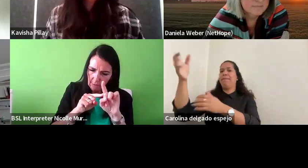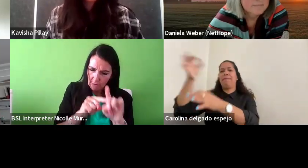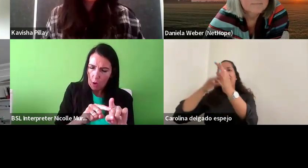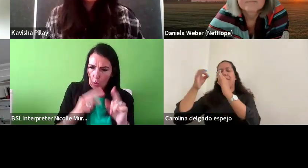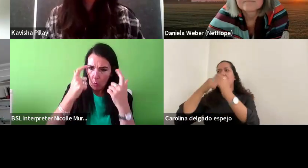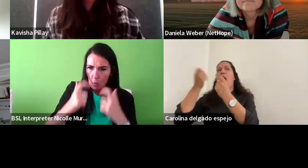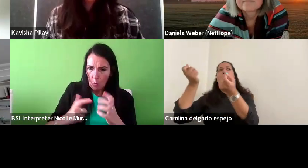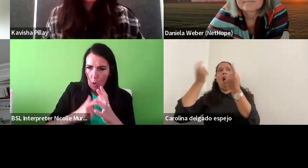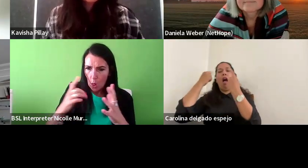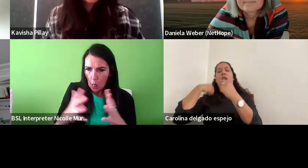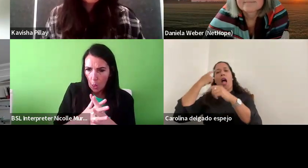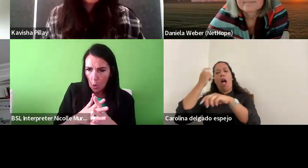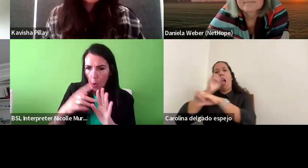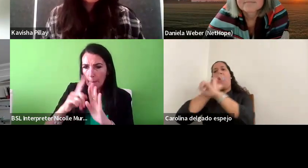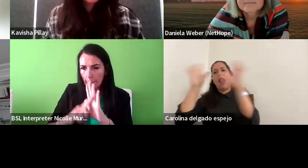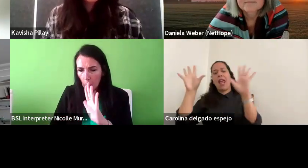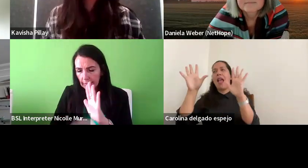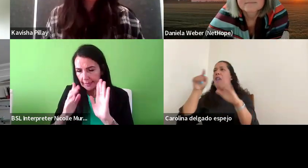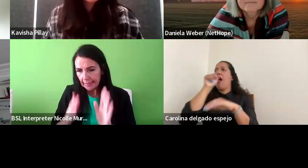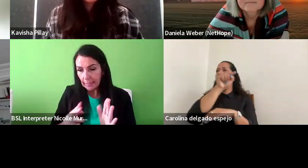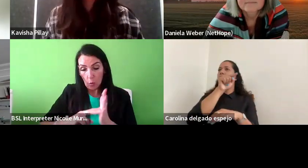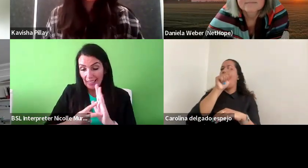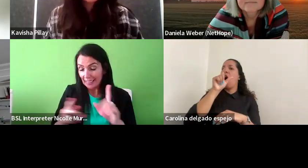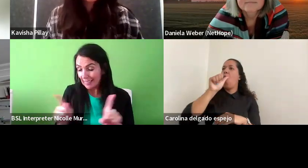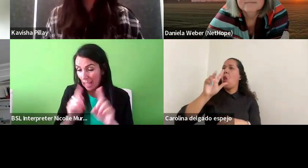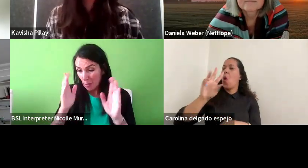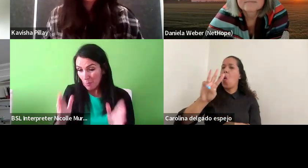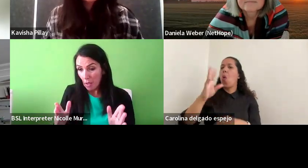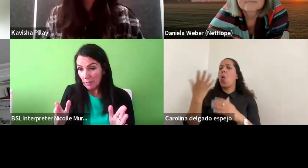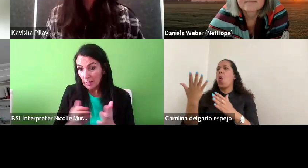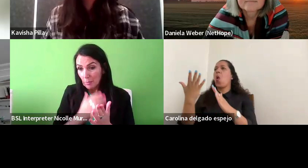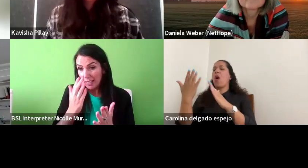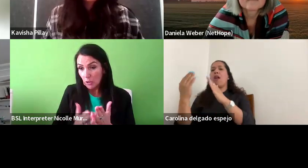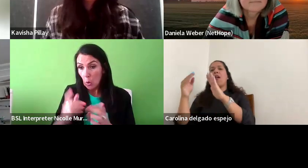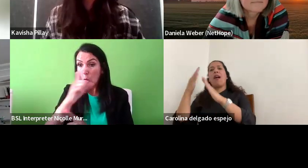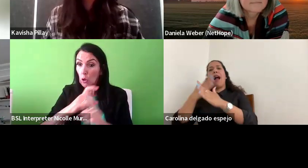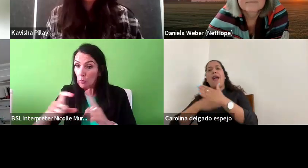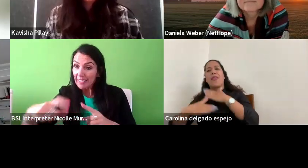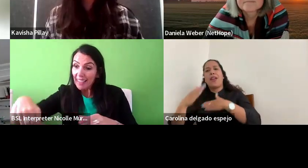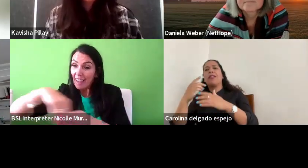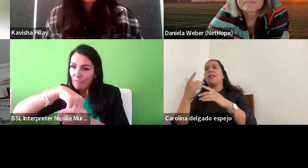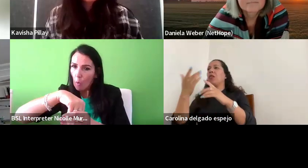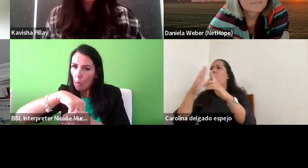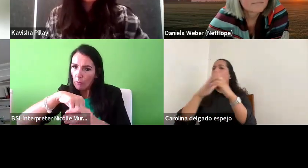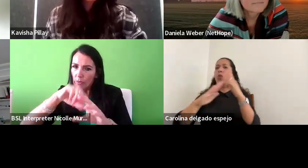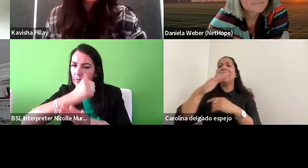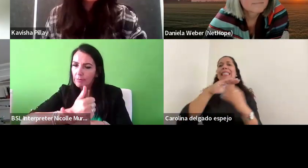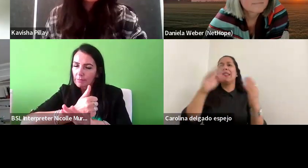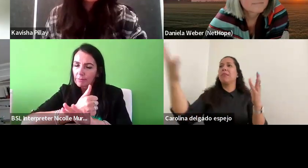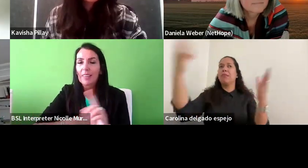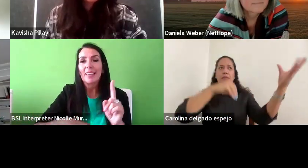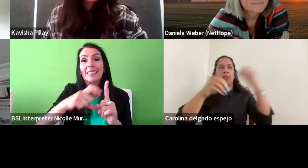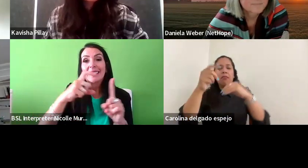does the government and the organizations make sure that the community is involved? Daniela, would you like